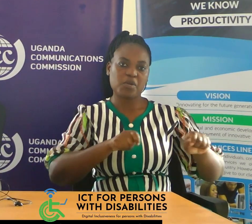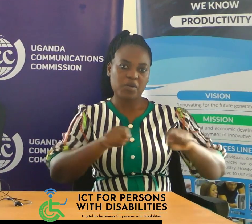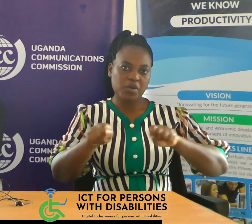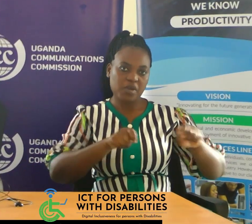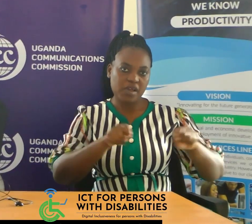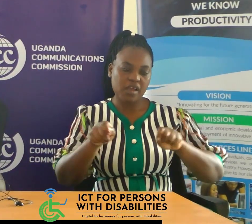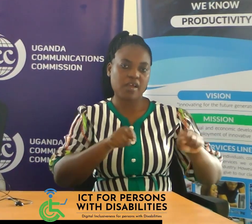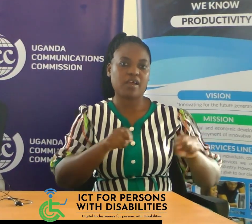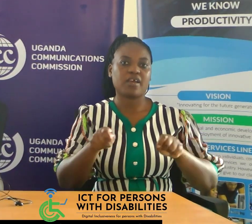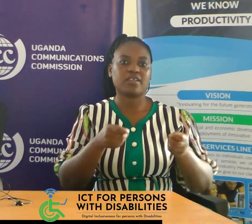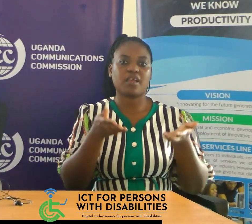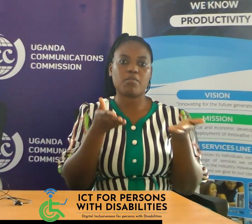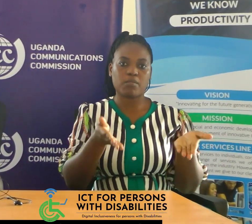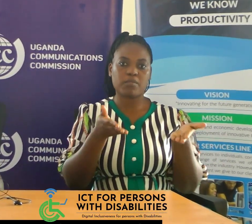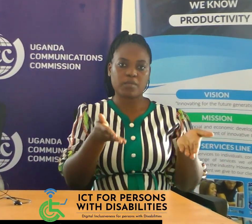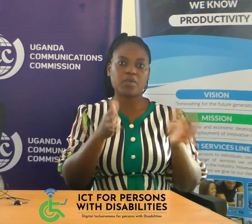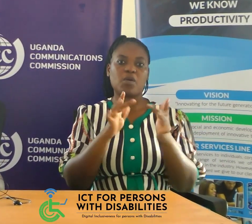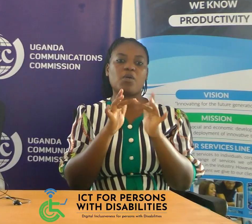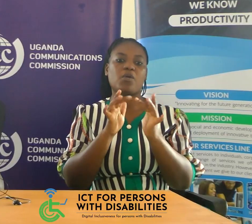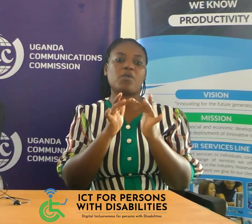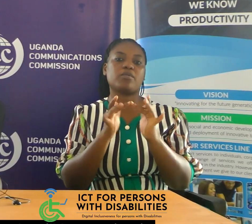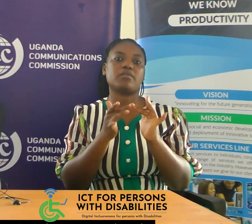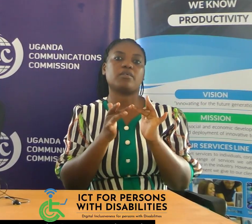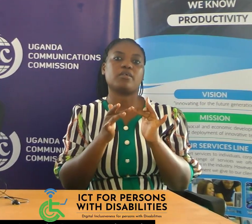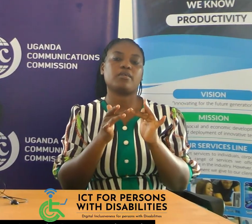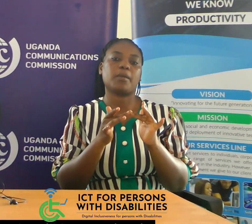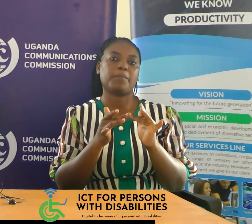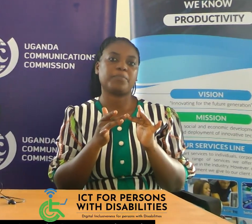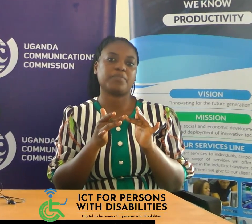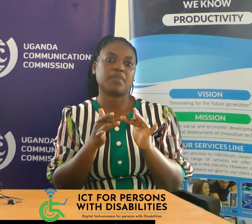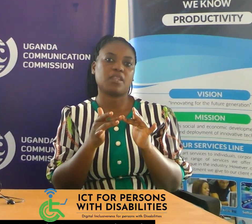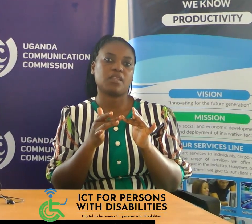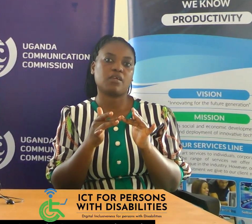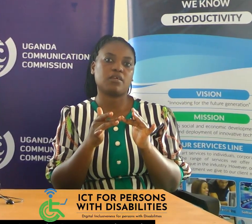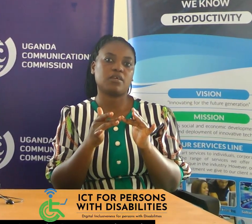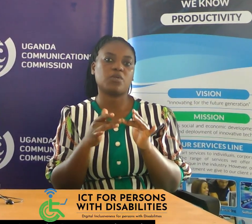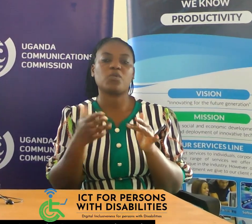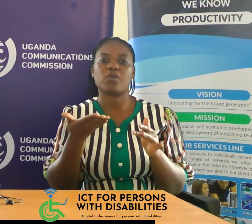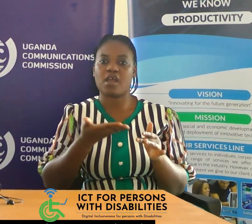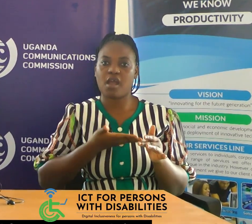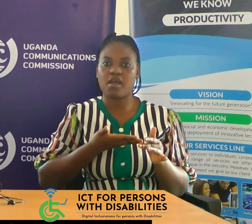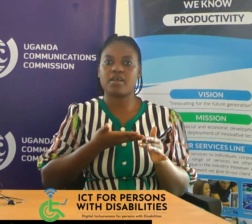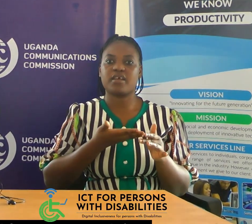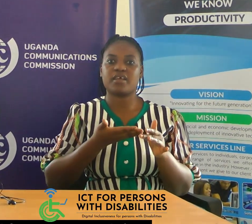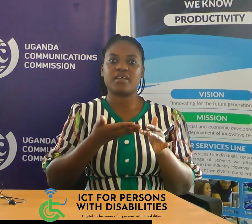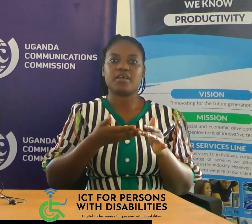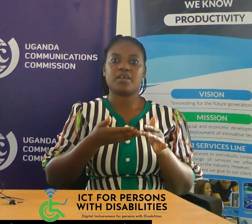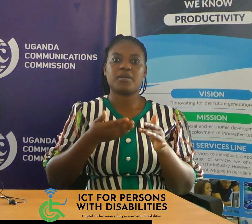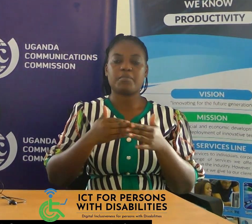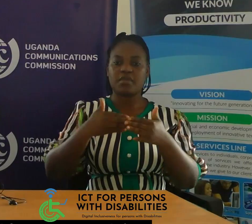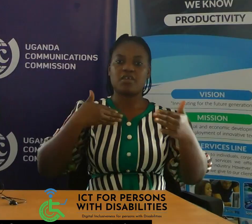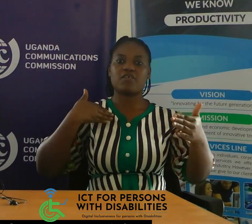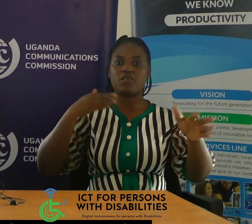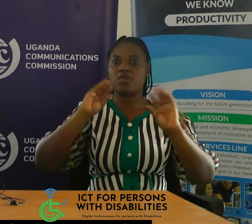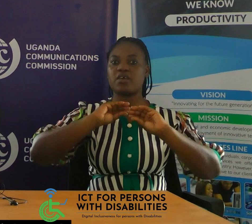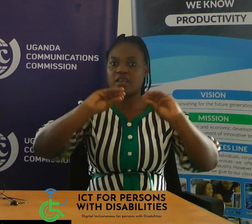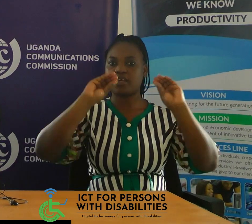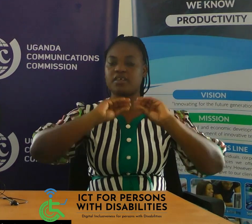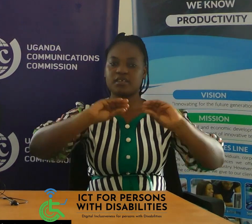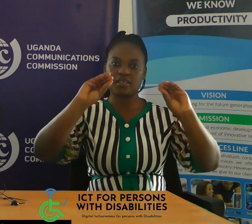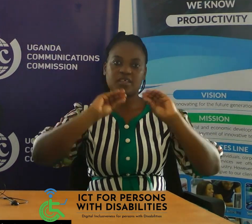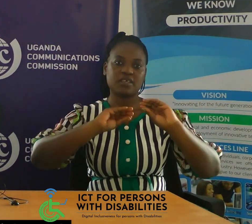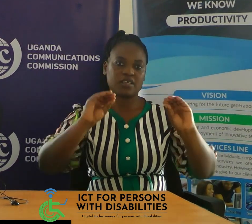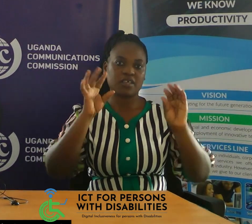one today. So hopefully our friends will be coming in, but we have waited for some good time